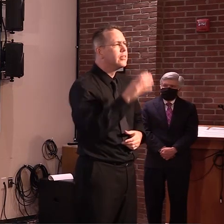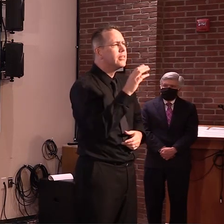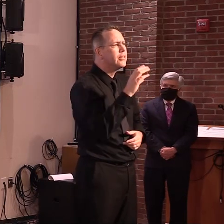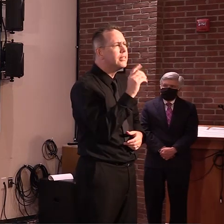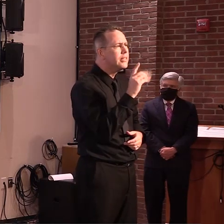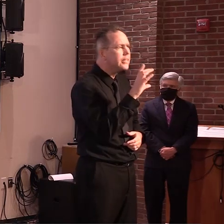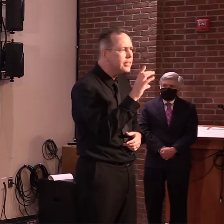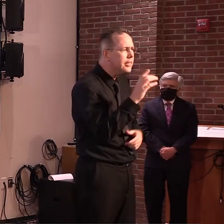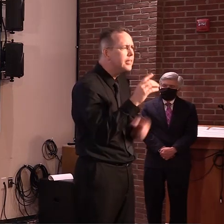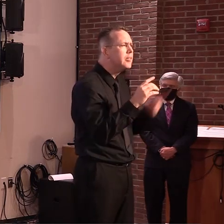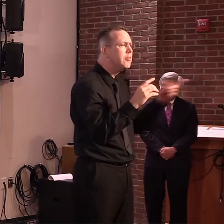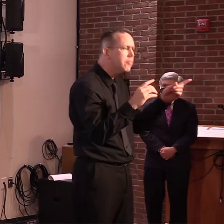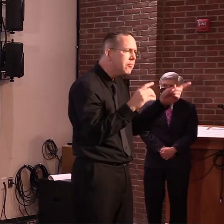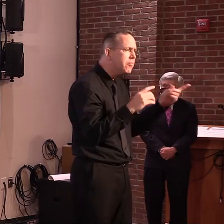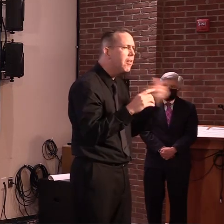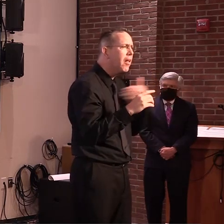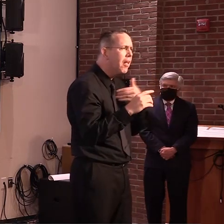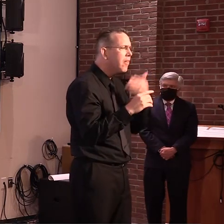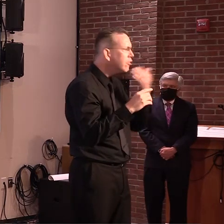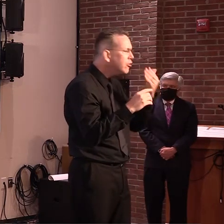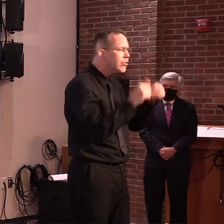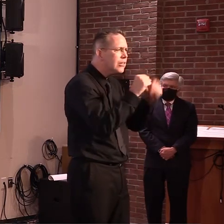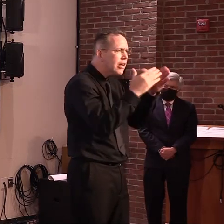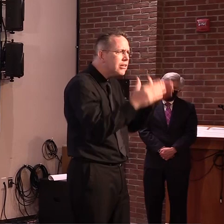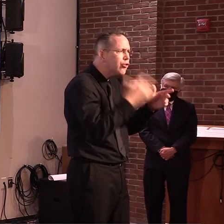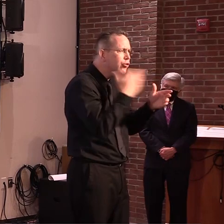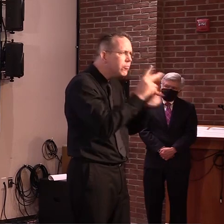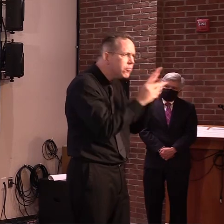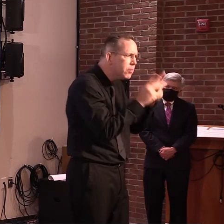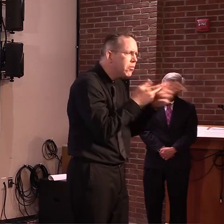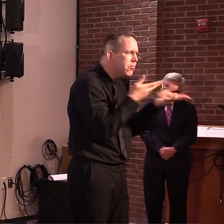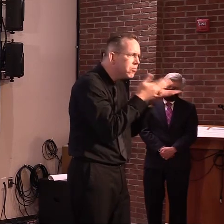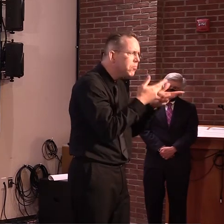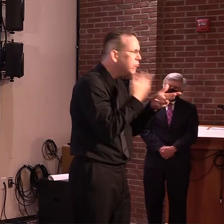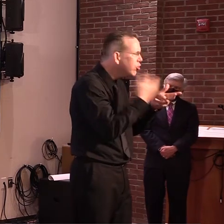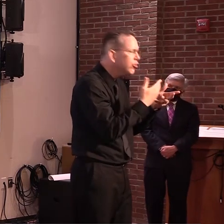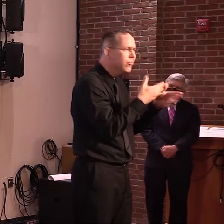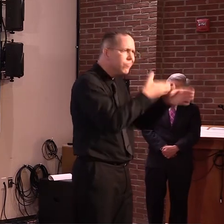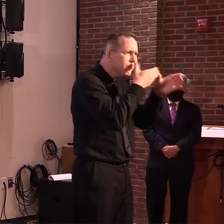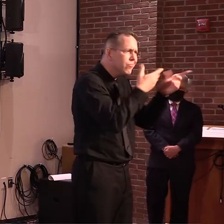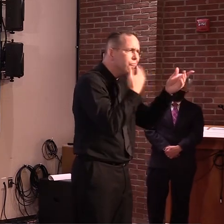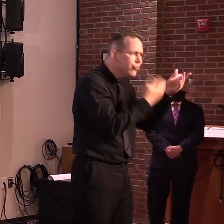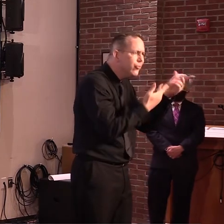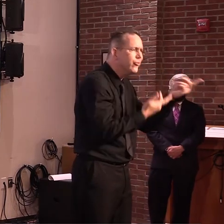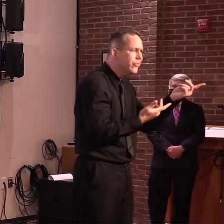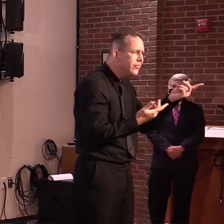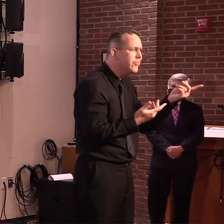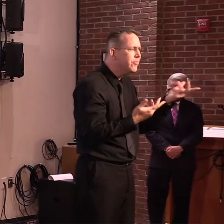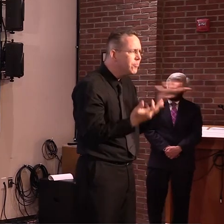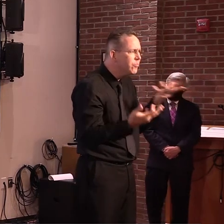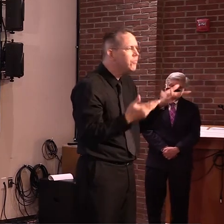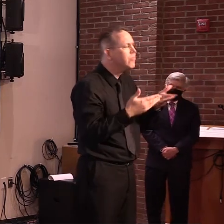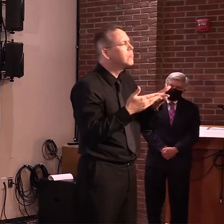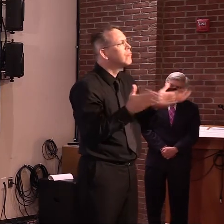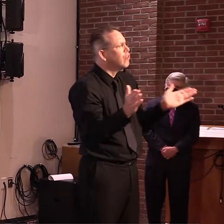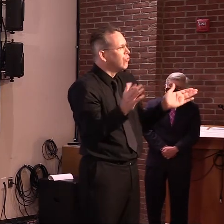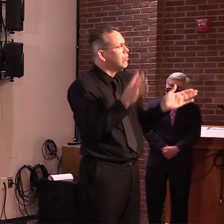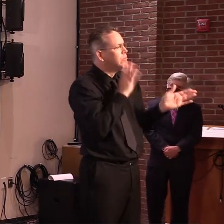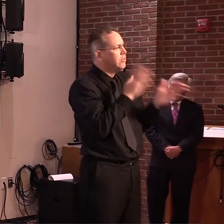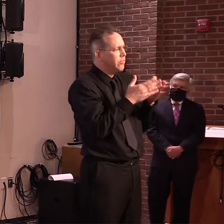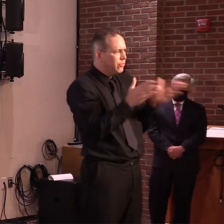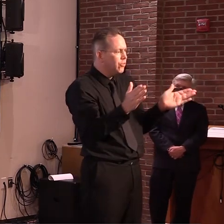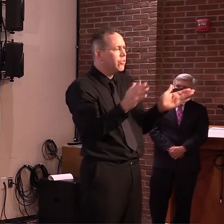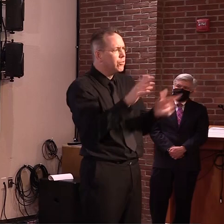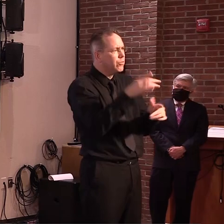credible resources in our country that generally are aligned with what's going on